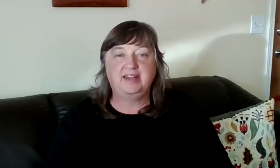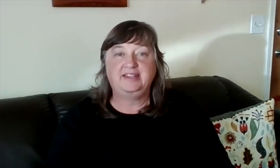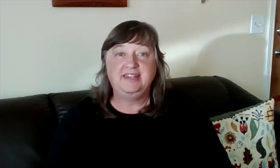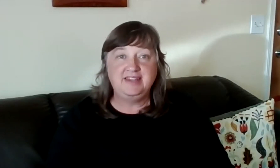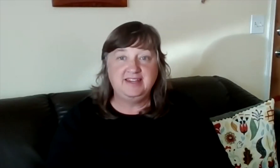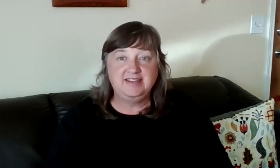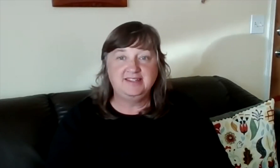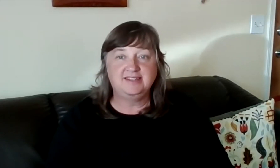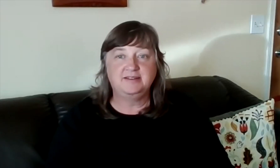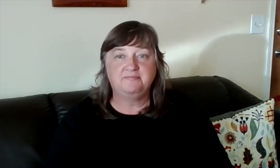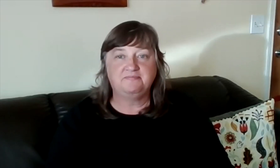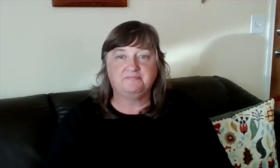And keys,